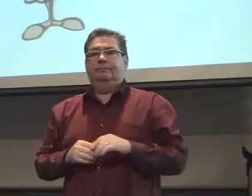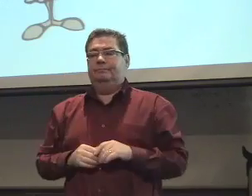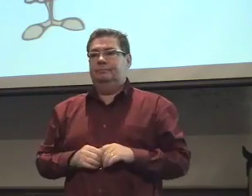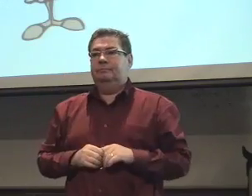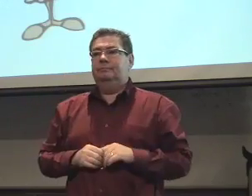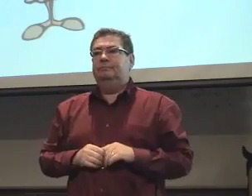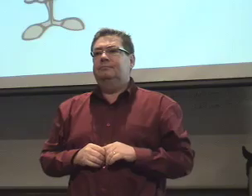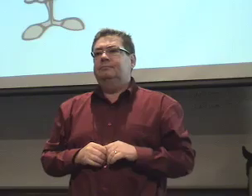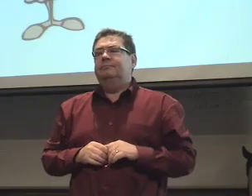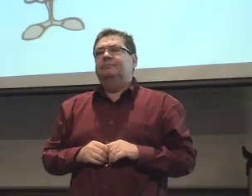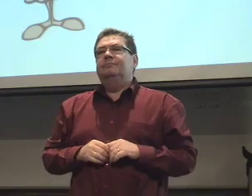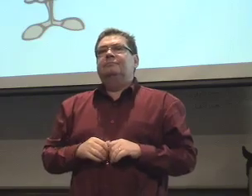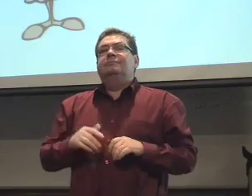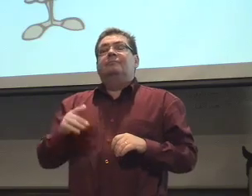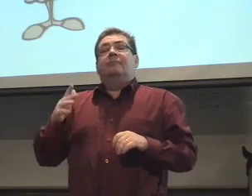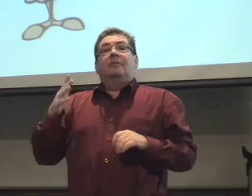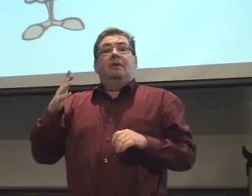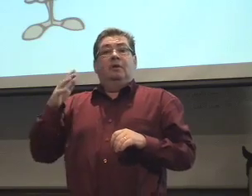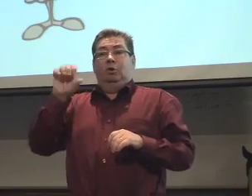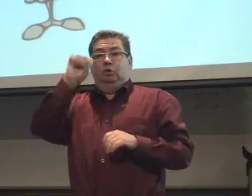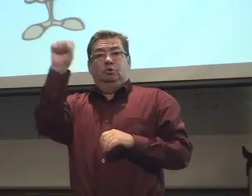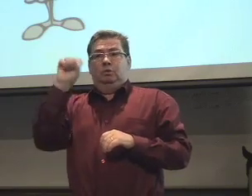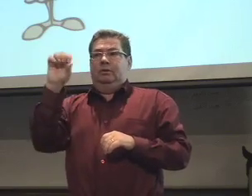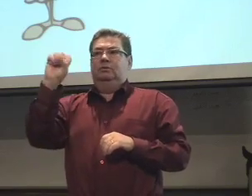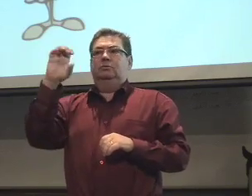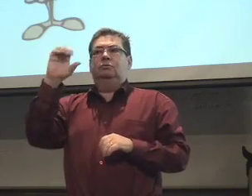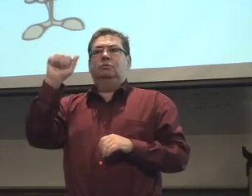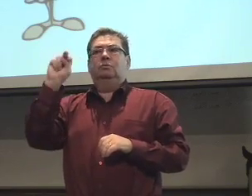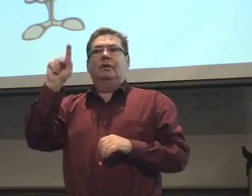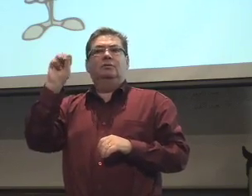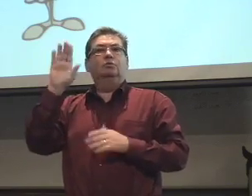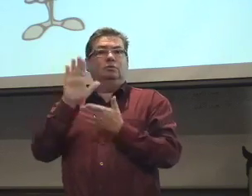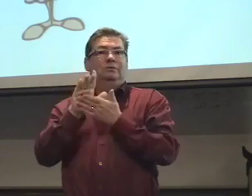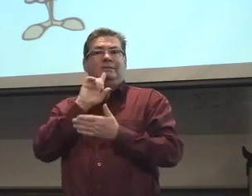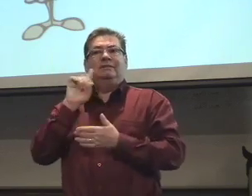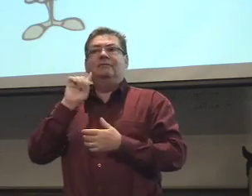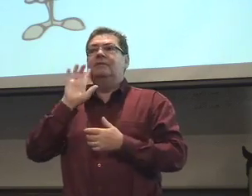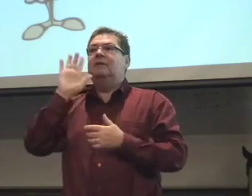One of the things we changed at the Scranton State School of the Deaf is the way teachers teach vocabulary.